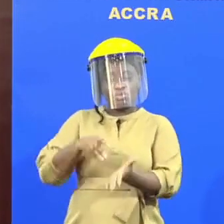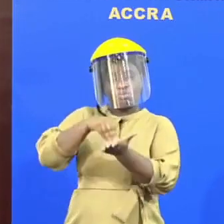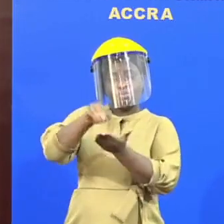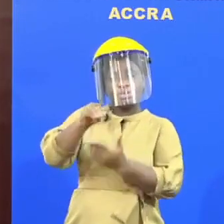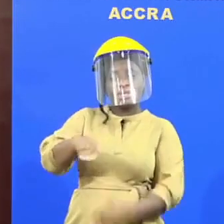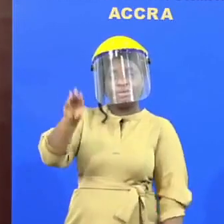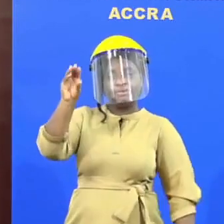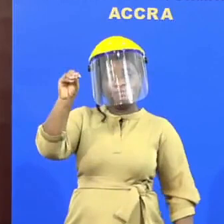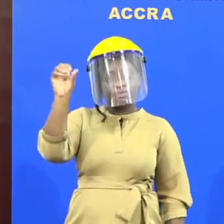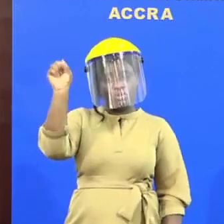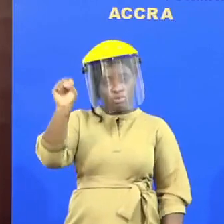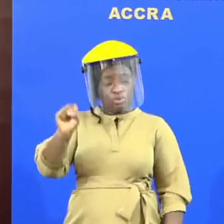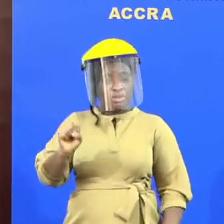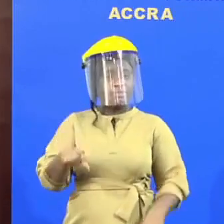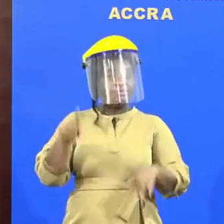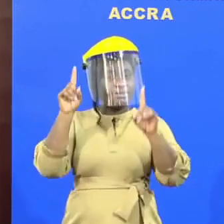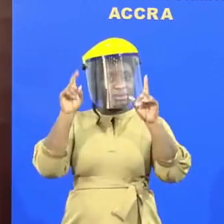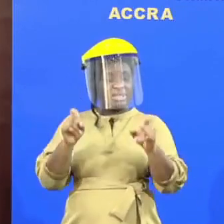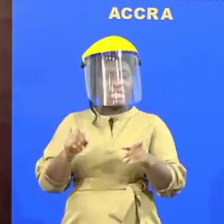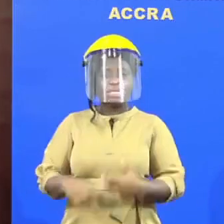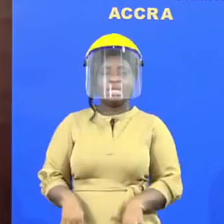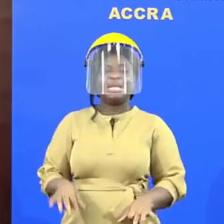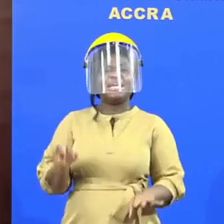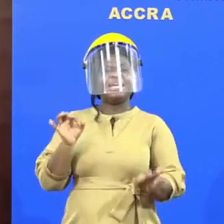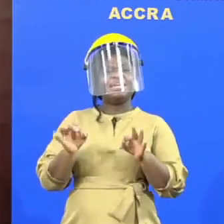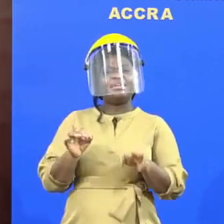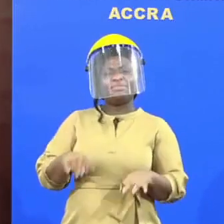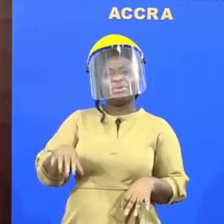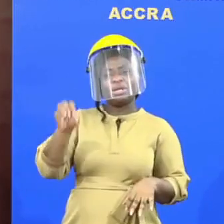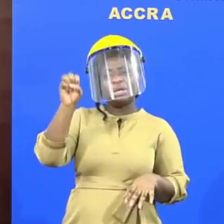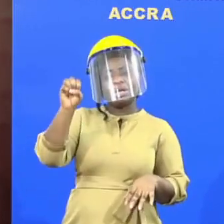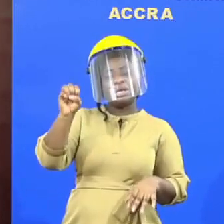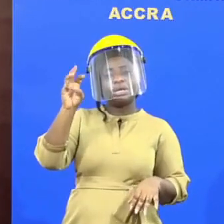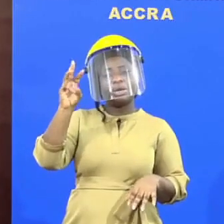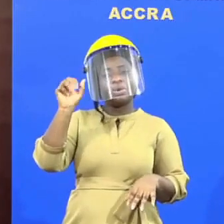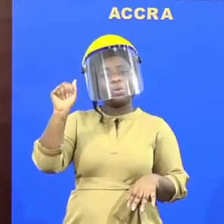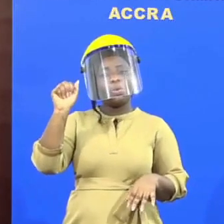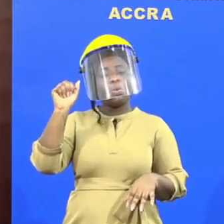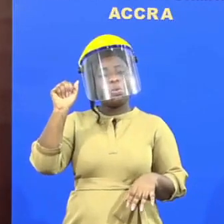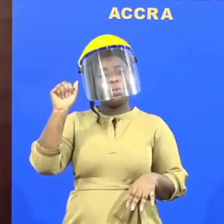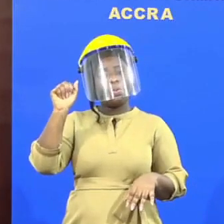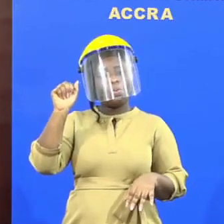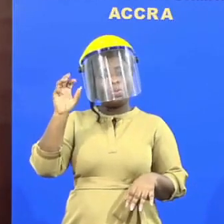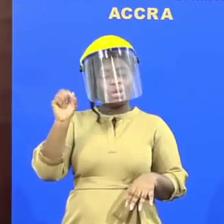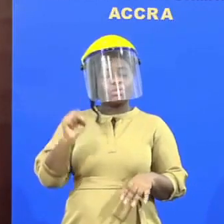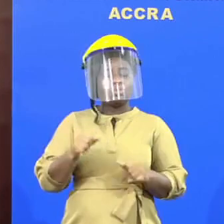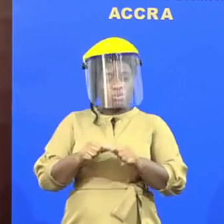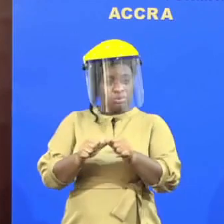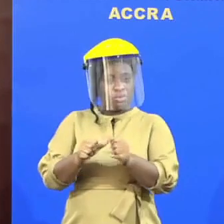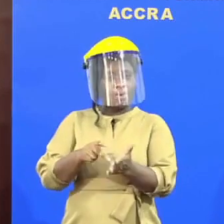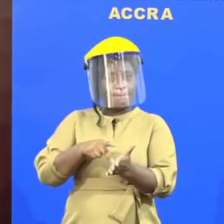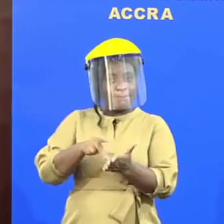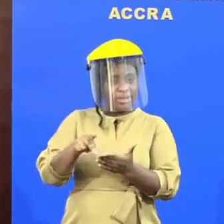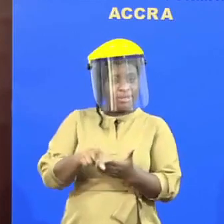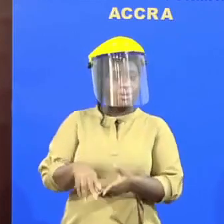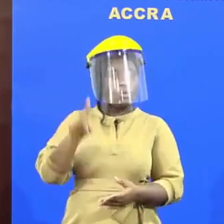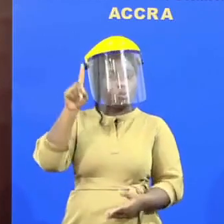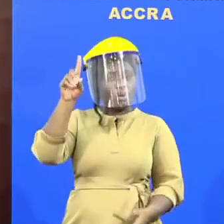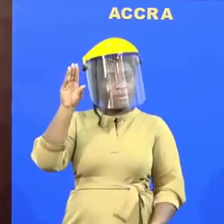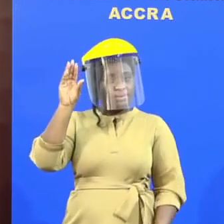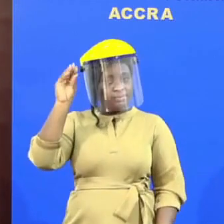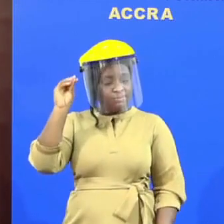for test no. Se wonye ko asni wonye Ghana ni a ubeko so tia $150 no. Se wo test positive